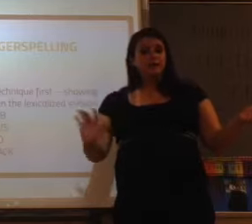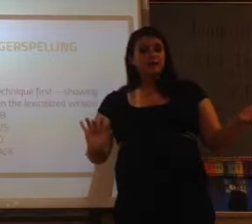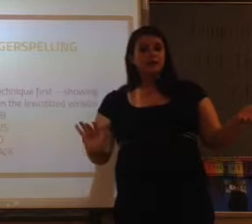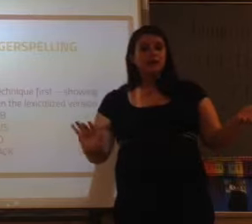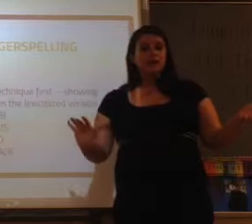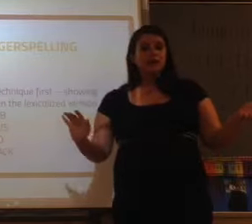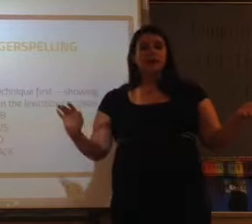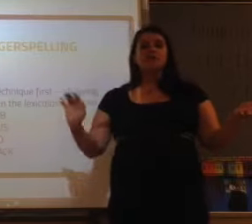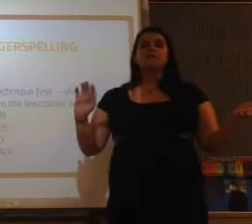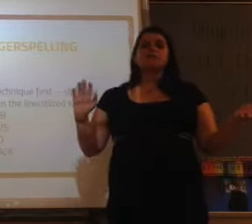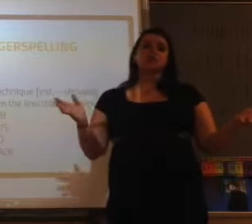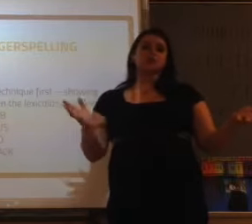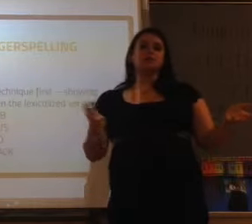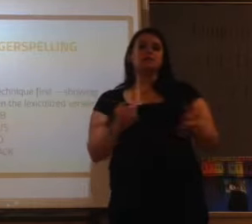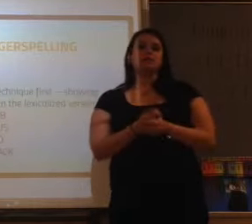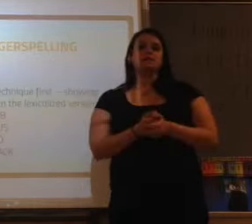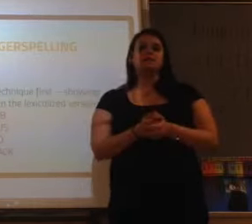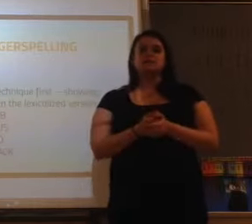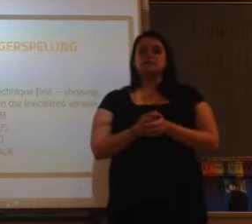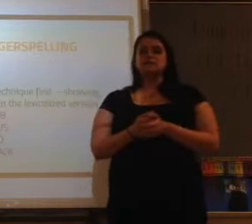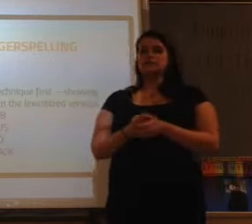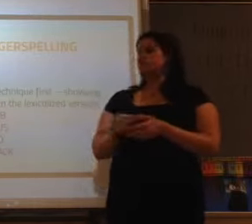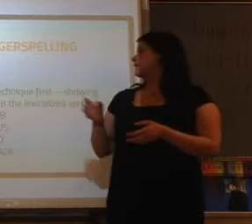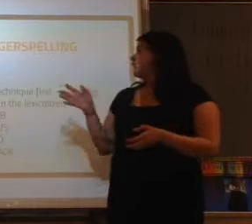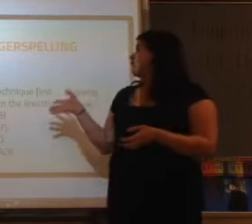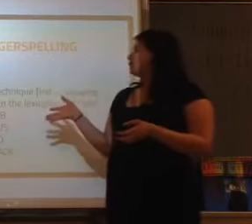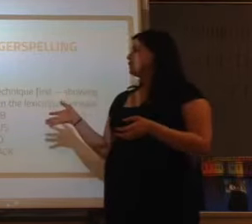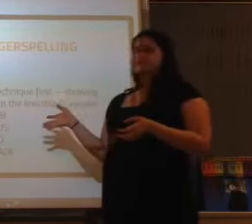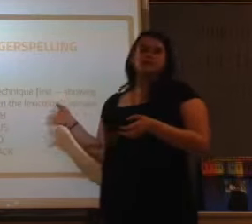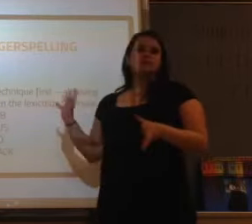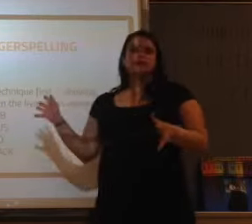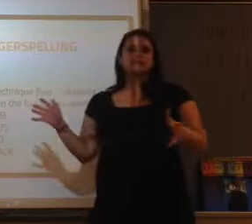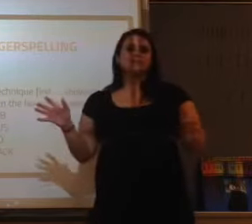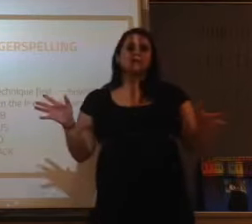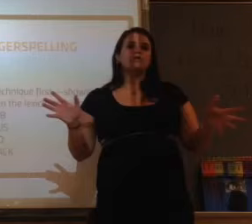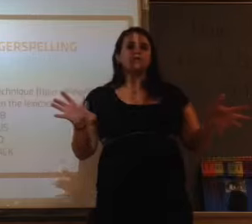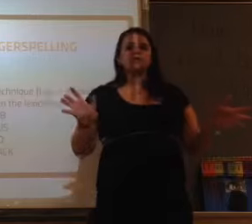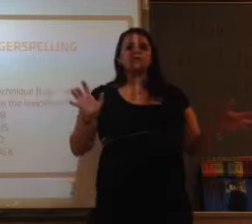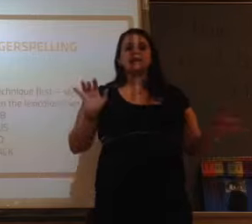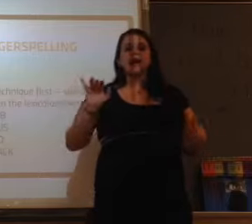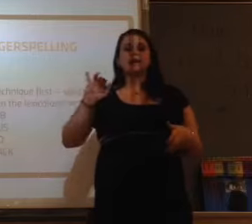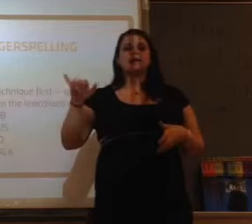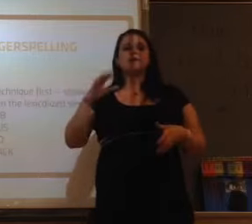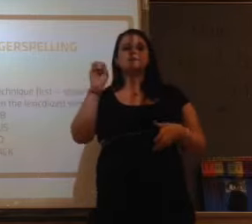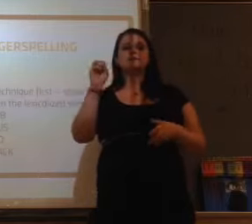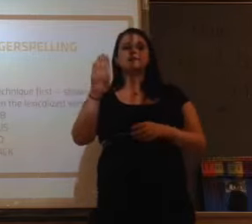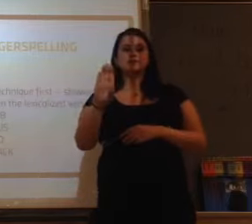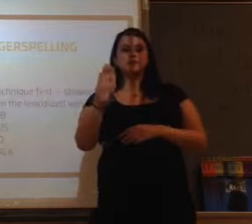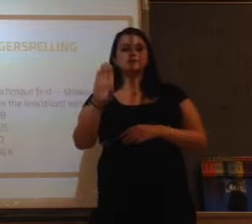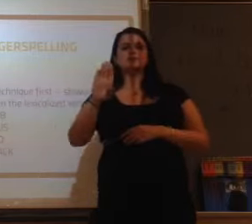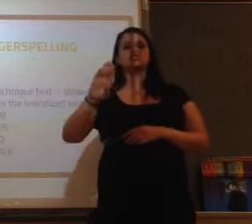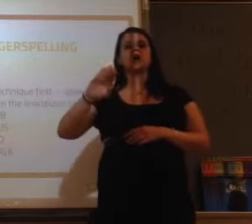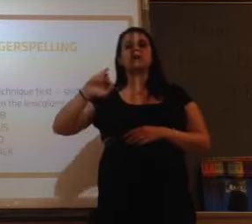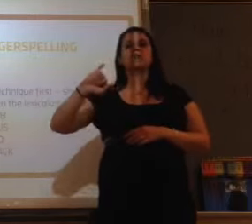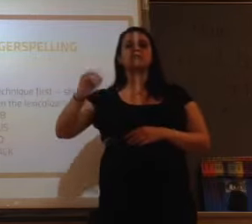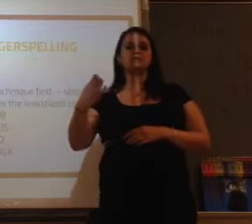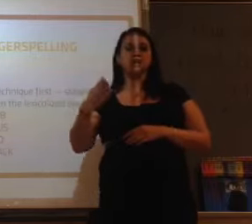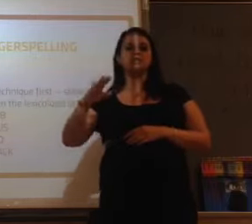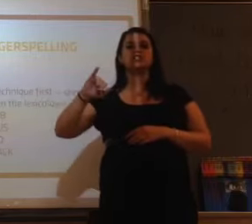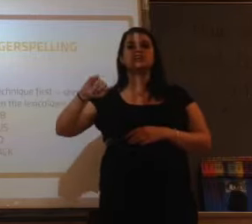fingerspelling the word out, and then showing you the lexicalized version. We've seen many of these over and over again, but something such as job, where we've changed it